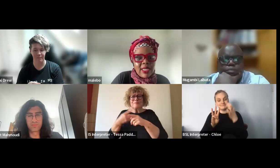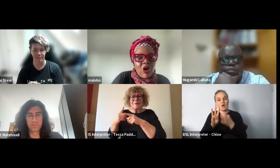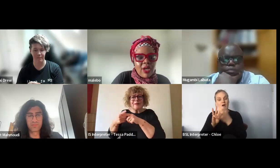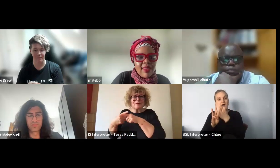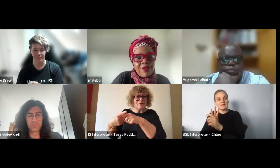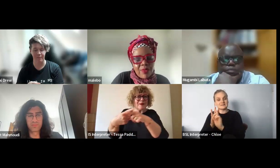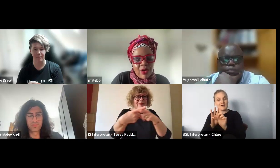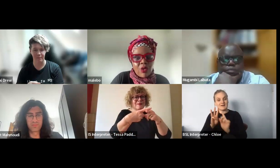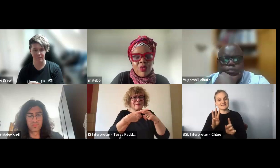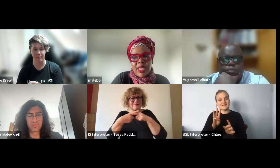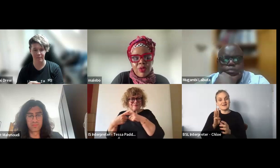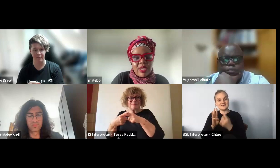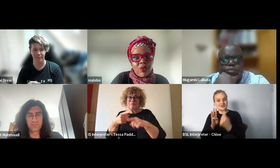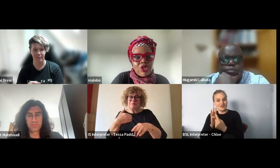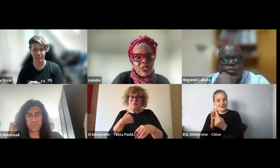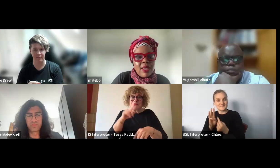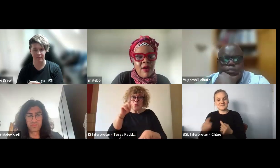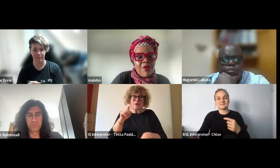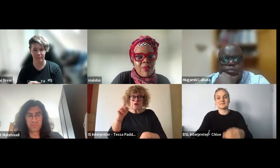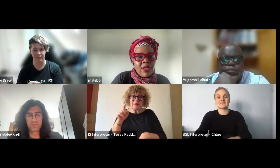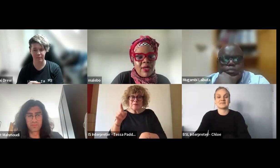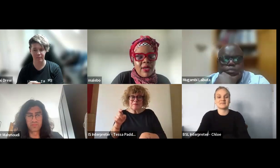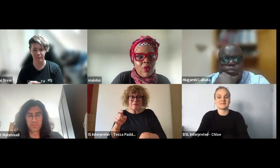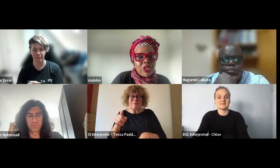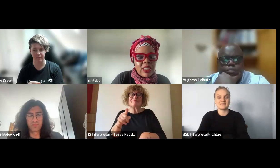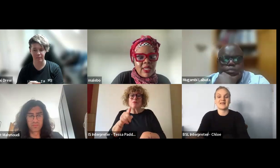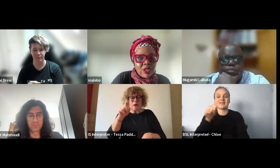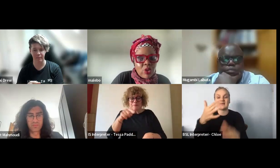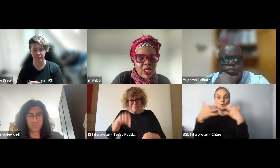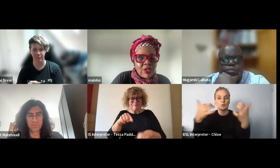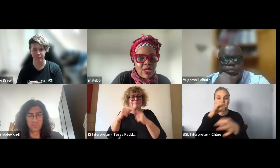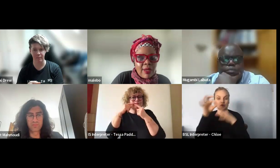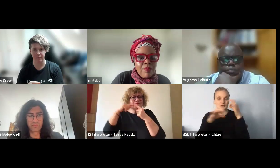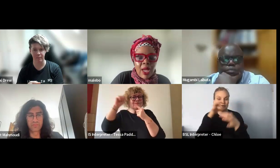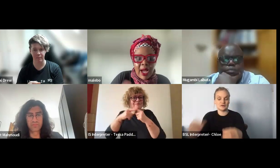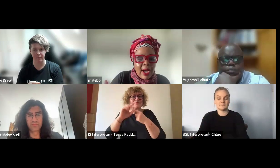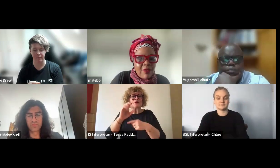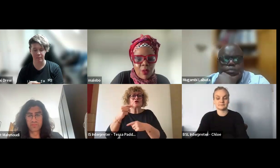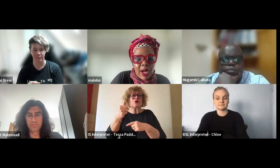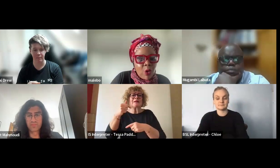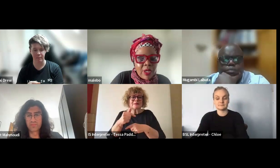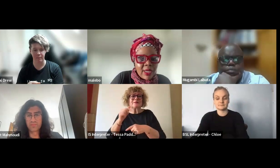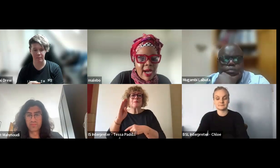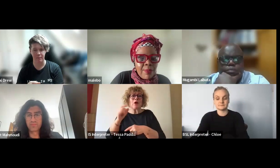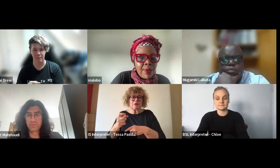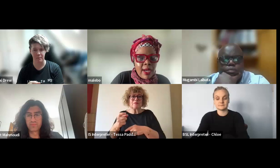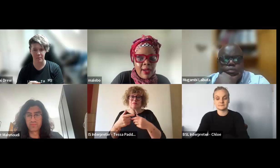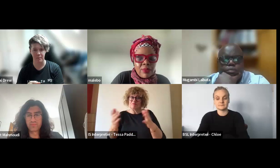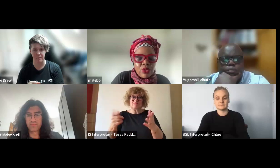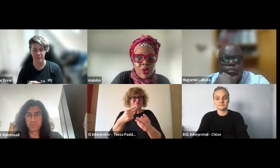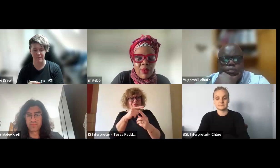that we can lead on. And then from then onwards, I will take questions from the audience that is joining us today. I'm opening it